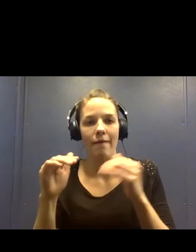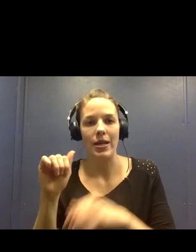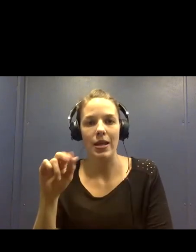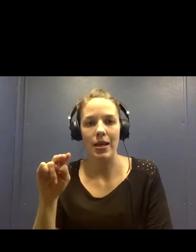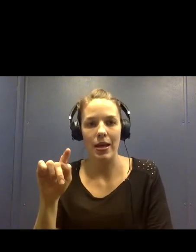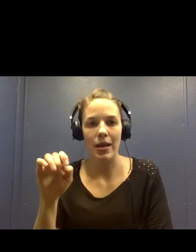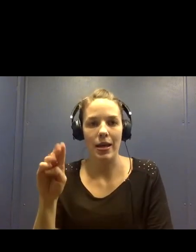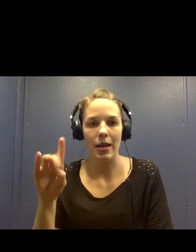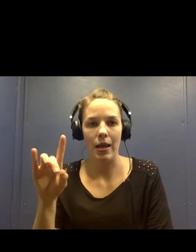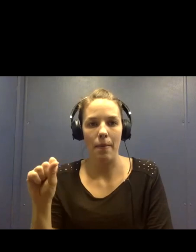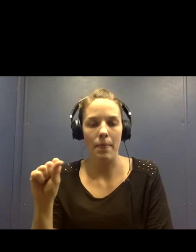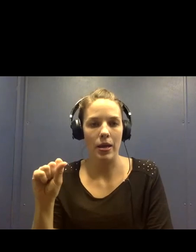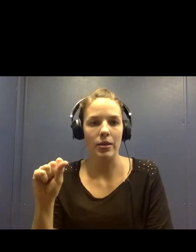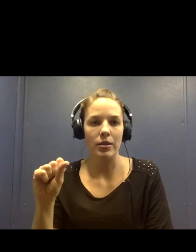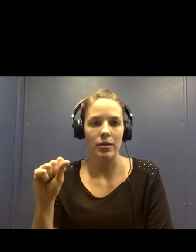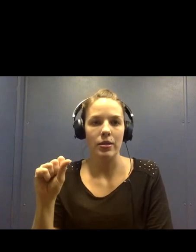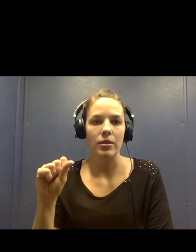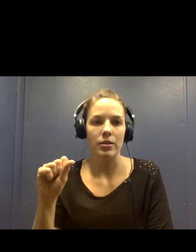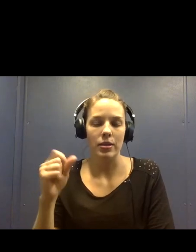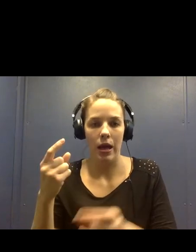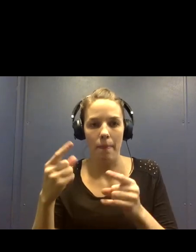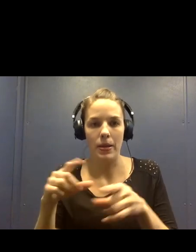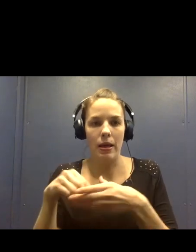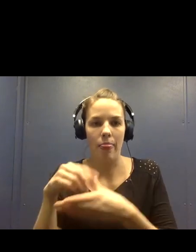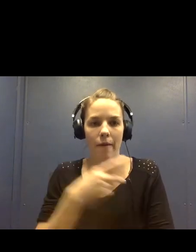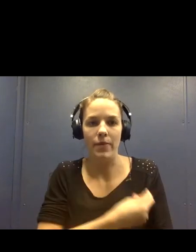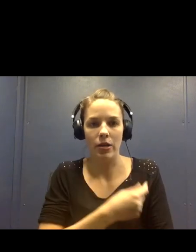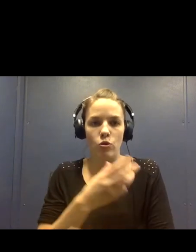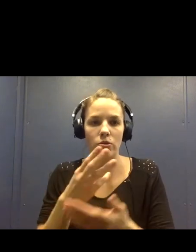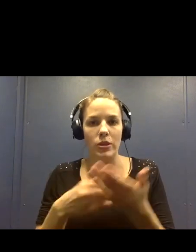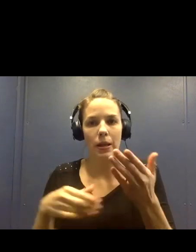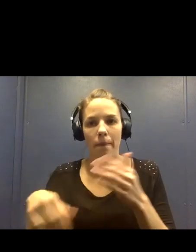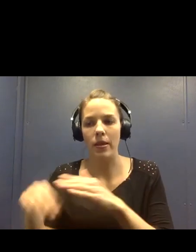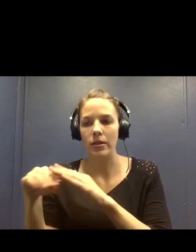antibodies raised by some of the vaccines to some of these variants.